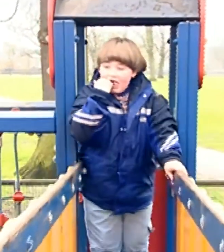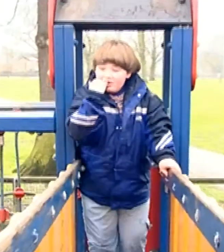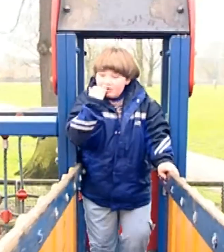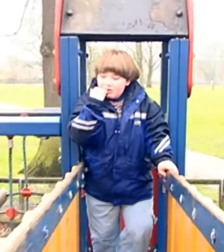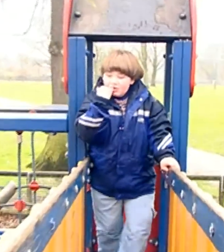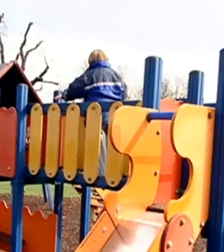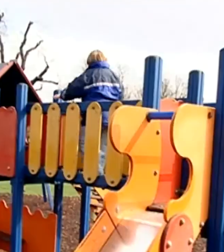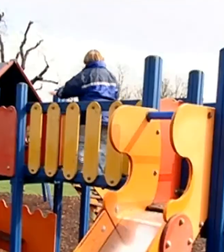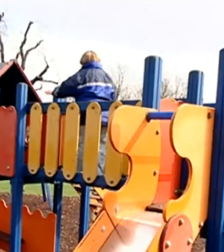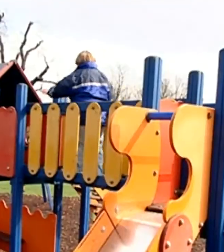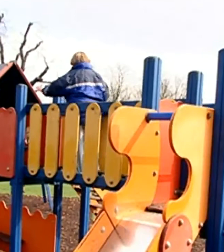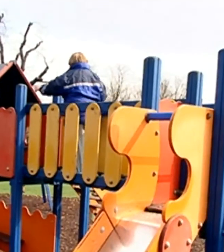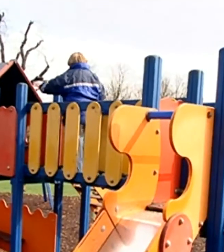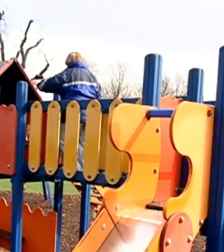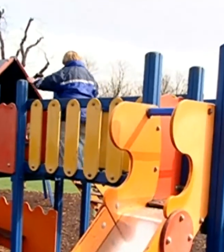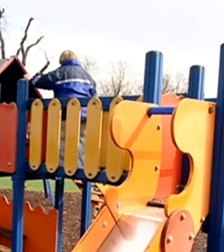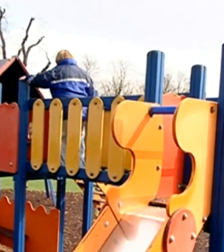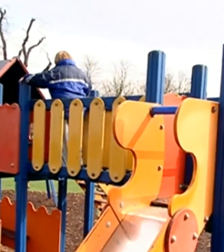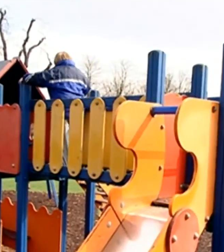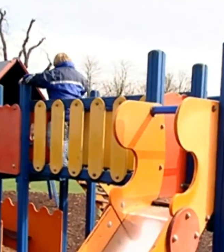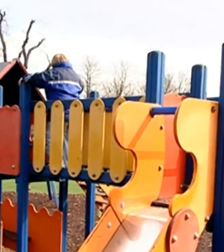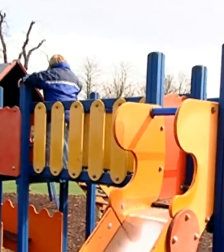Yes, it's the climbing frame.